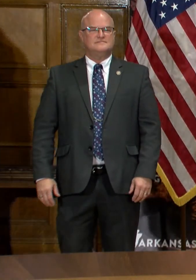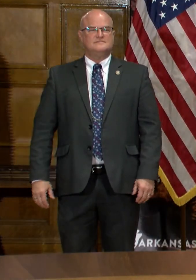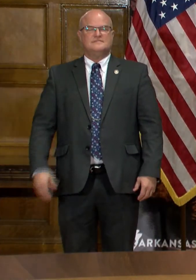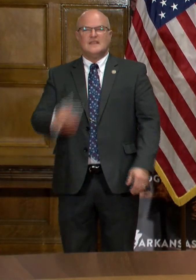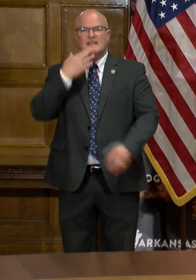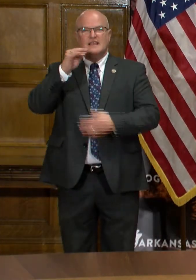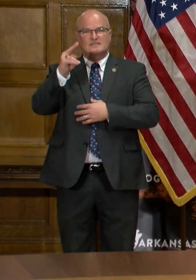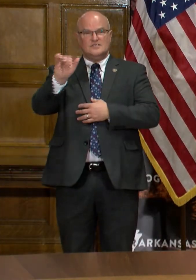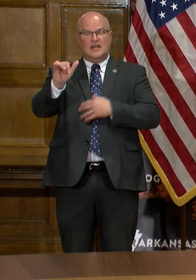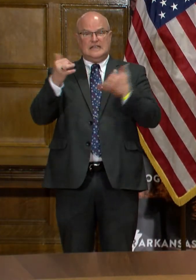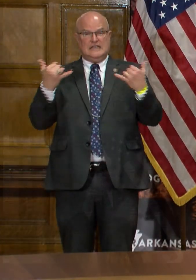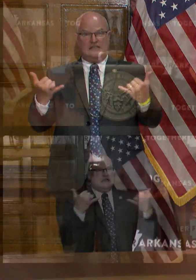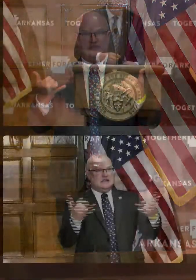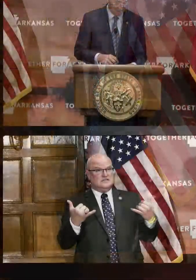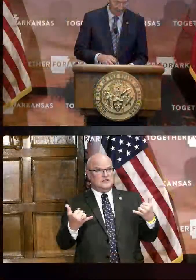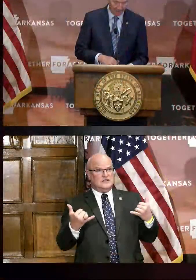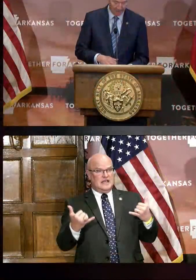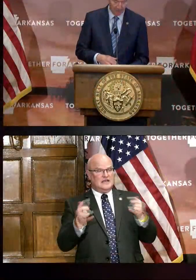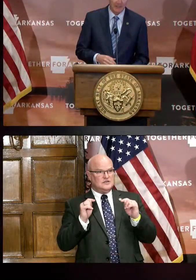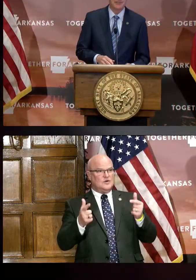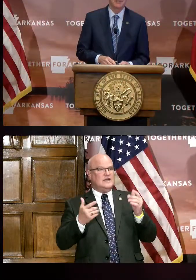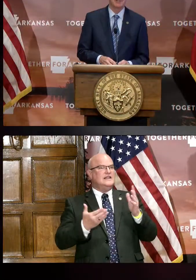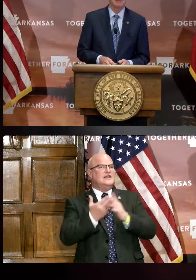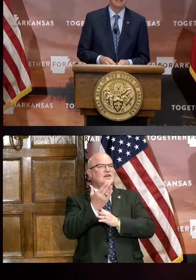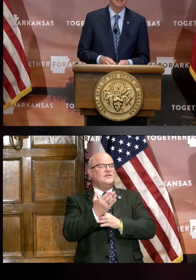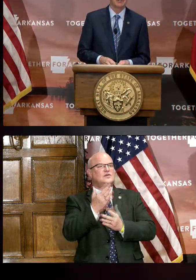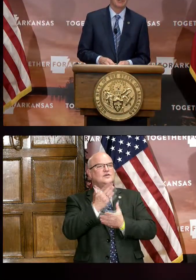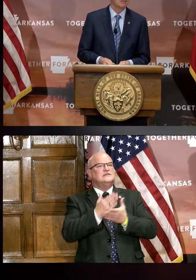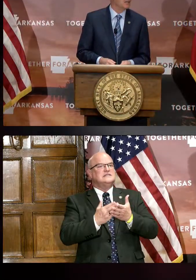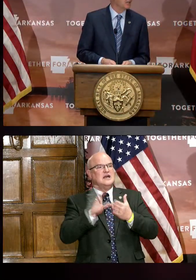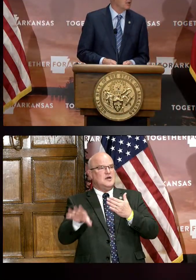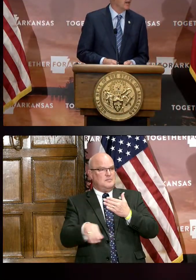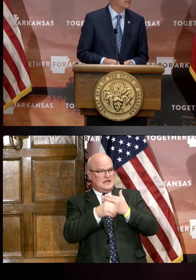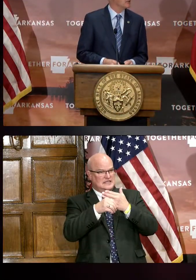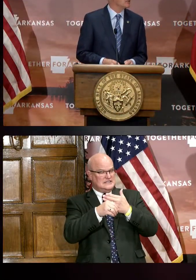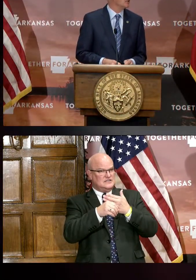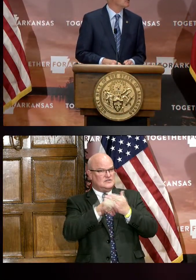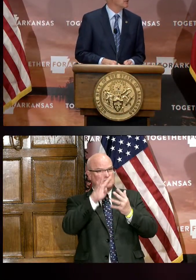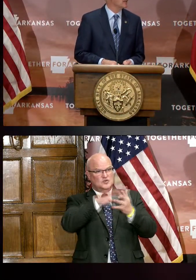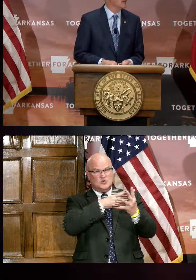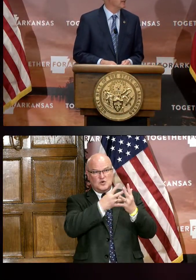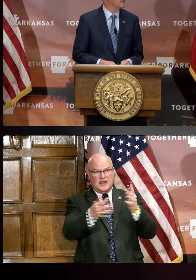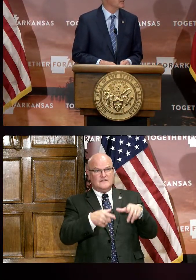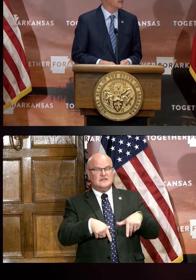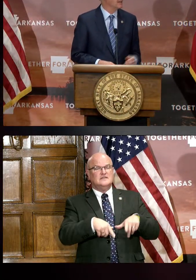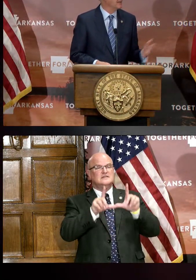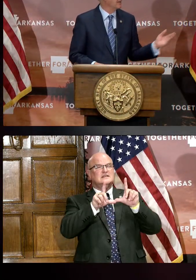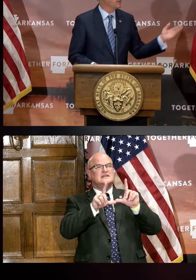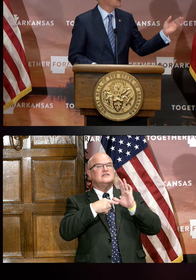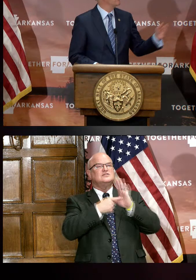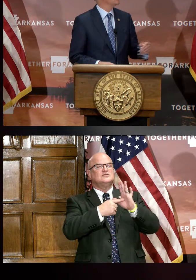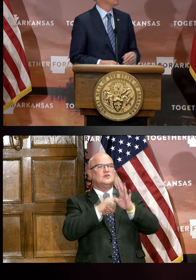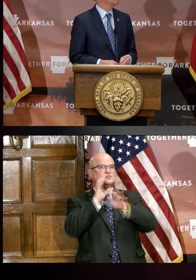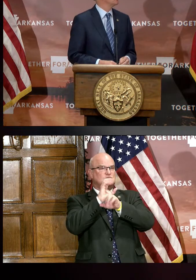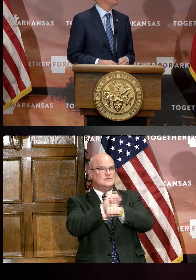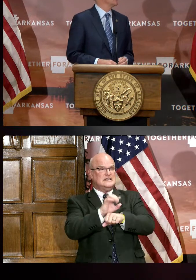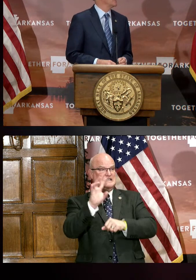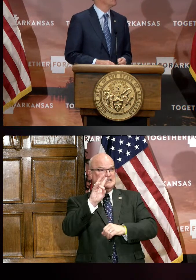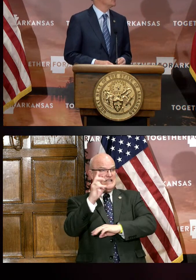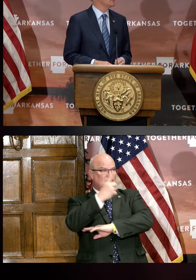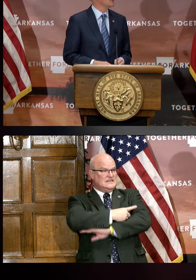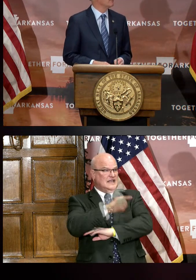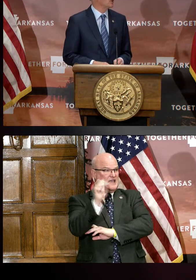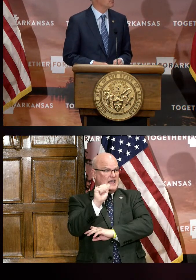Thank you, Johnny. And with that, let me go quickly through some additional graphs that show trend lines. The 7-day